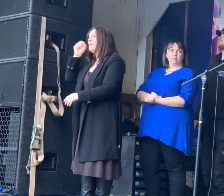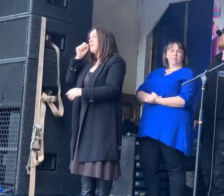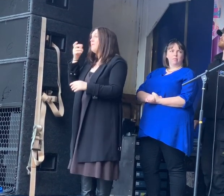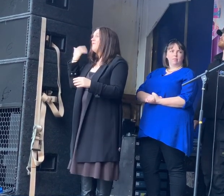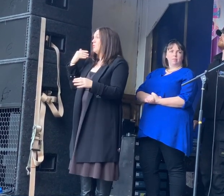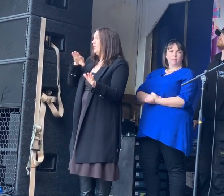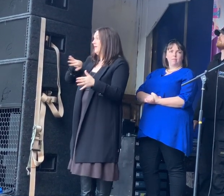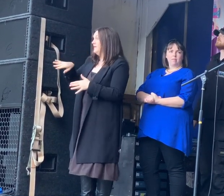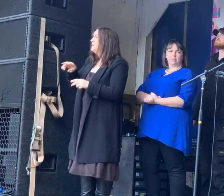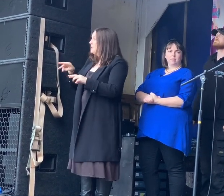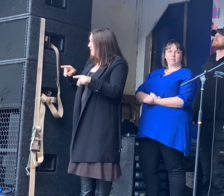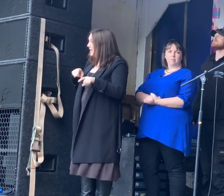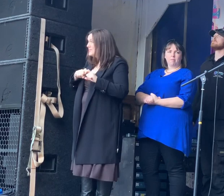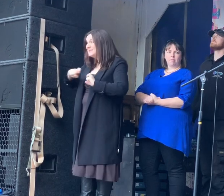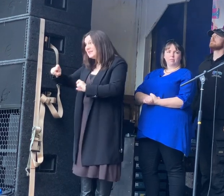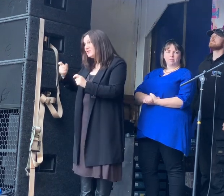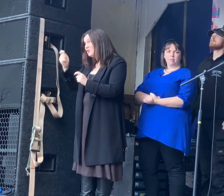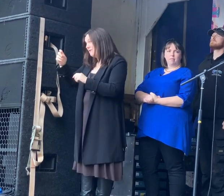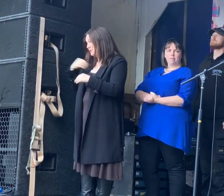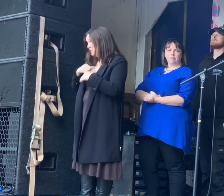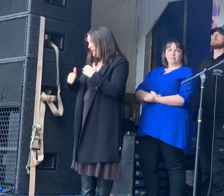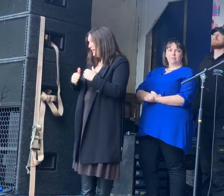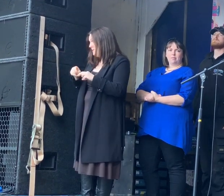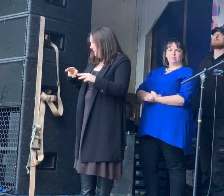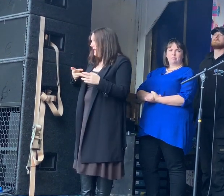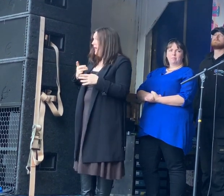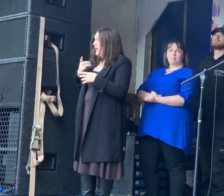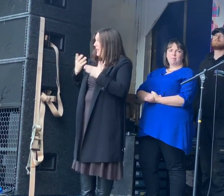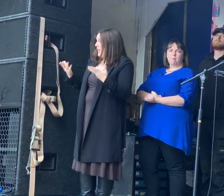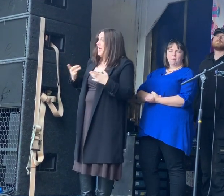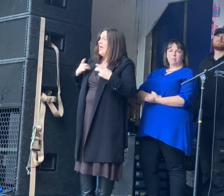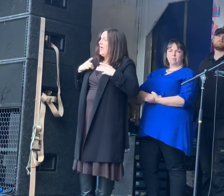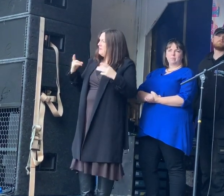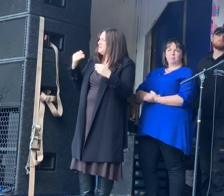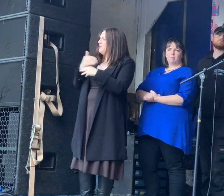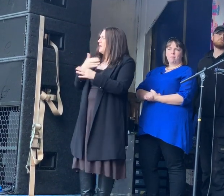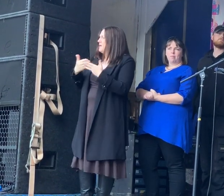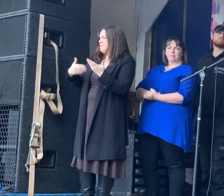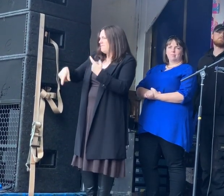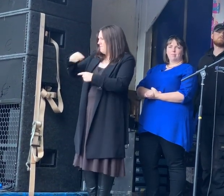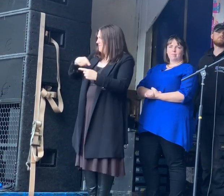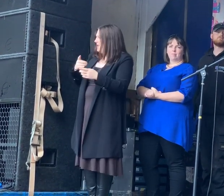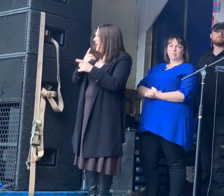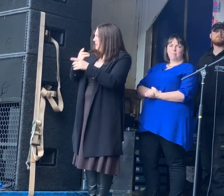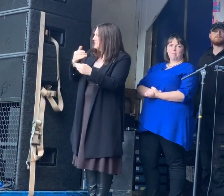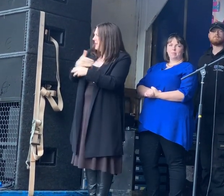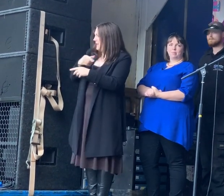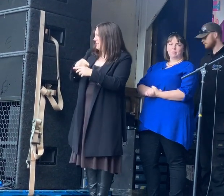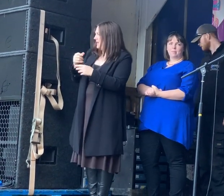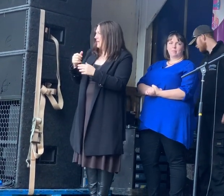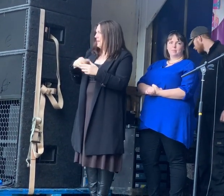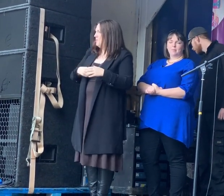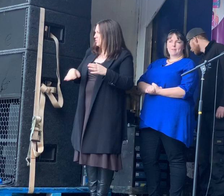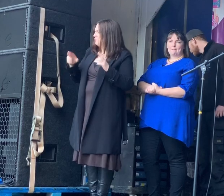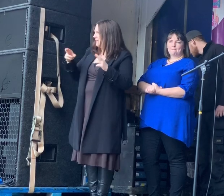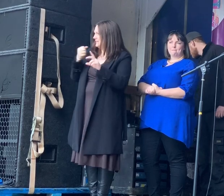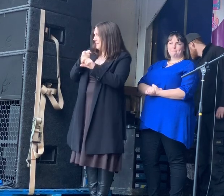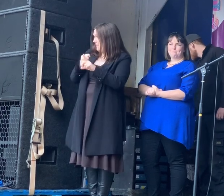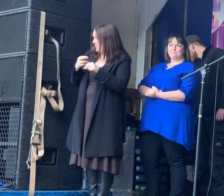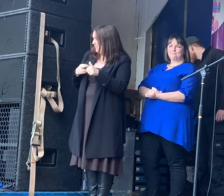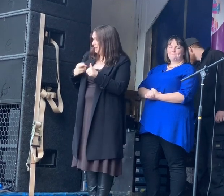that people are still travelling today. People are being helped by the Abortion Rights Campaign, by the Abortion Support Network. Mara Clark is here doing incredible work.